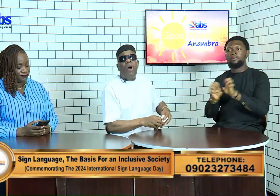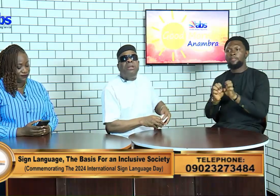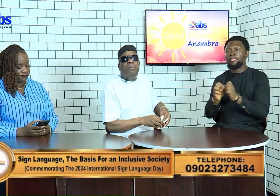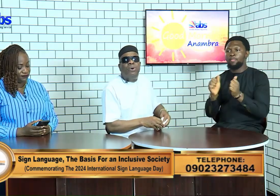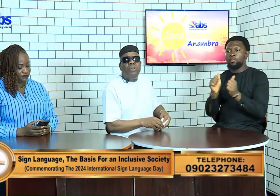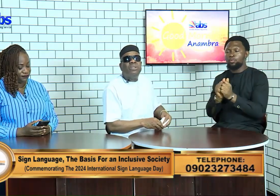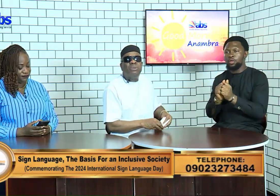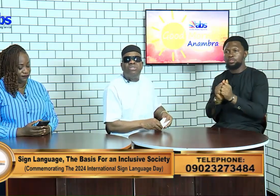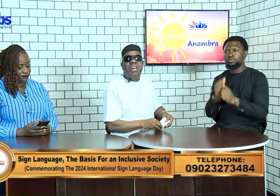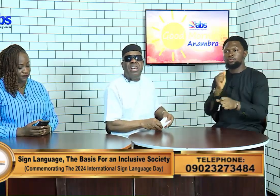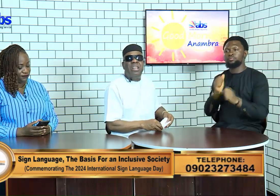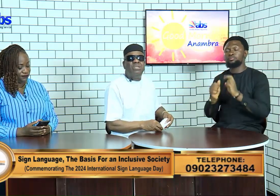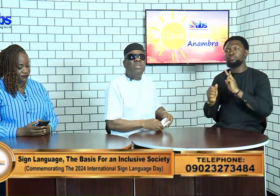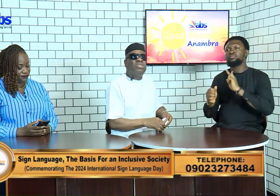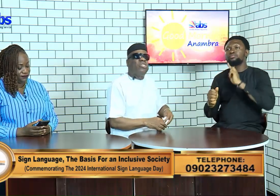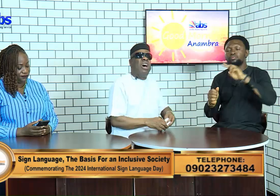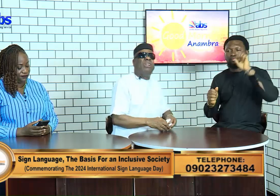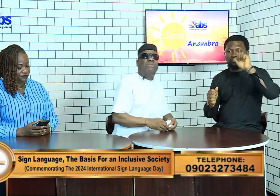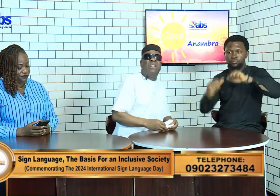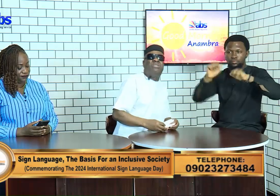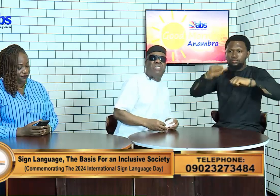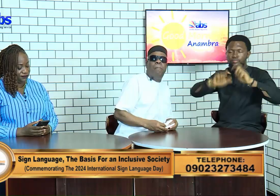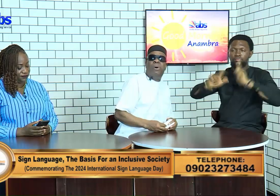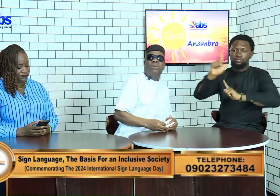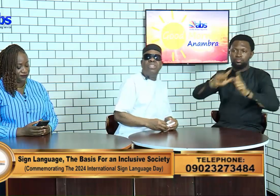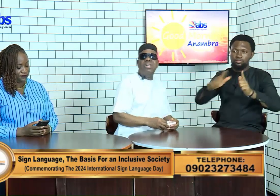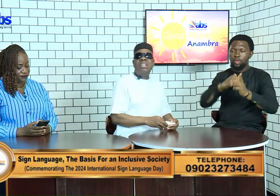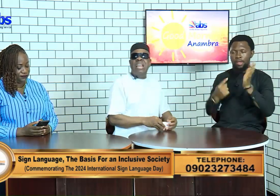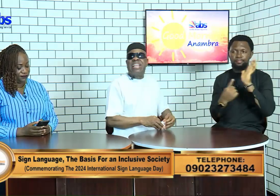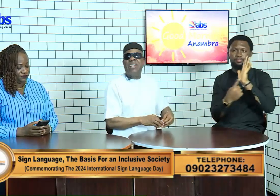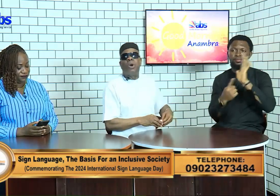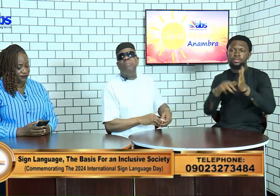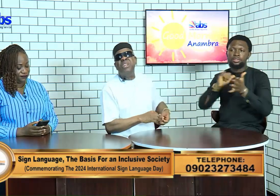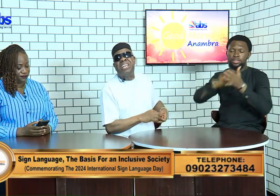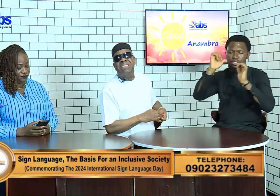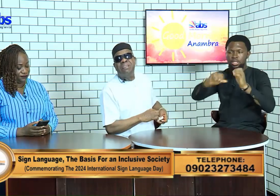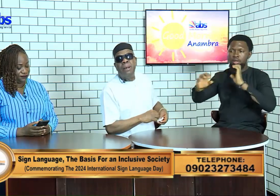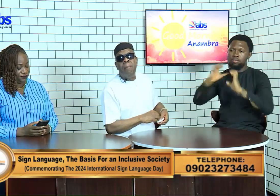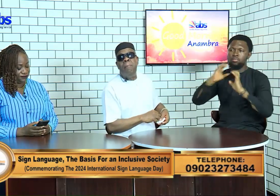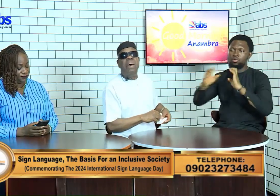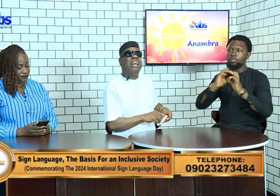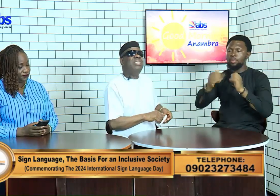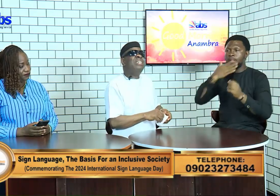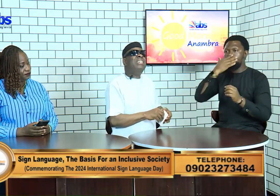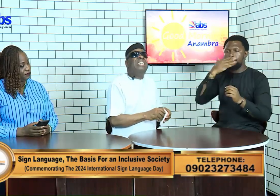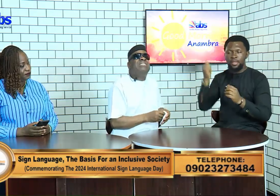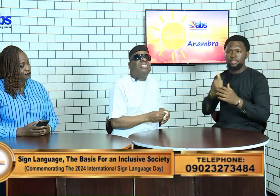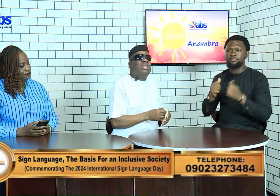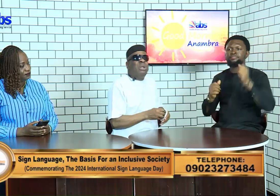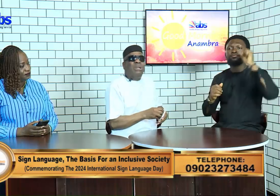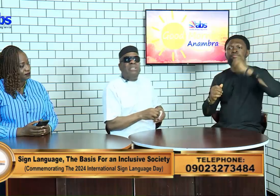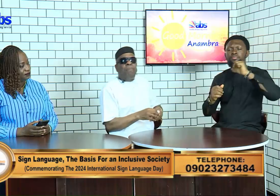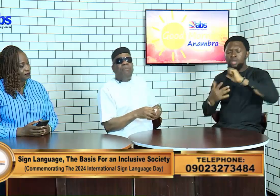with audible signs and symbols, they can communicate better.